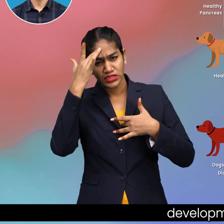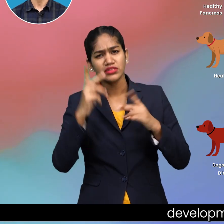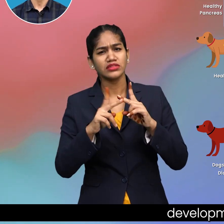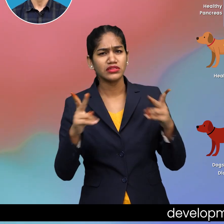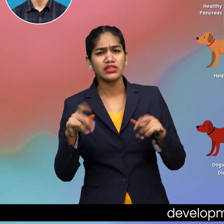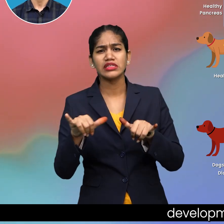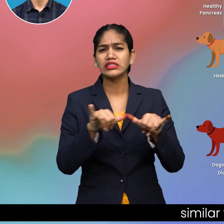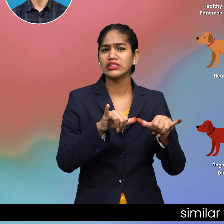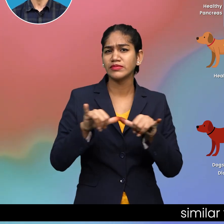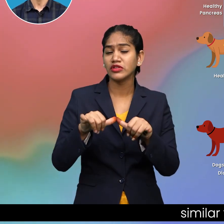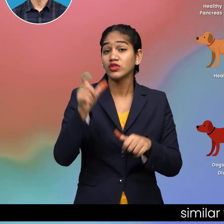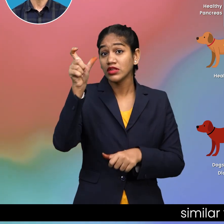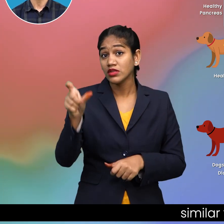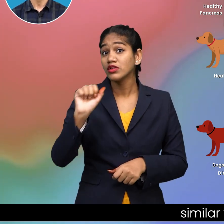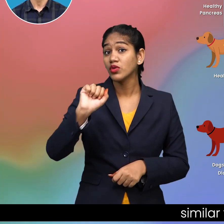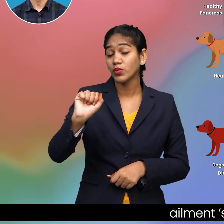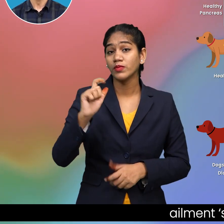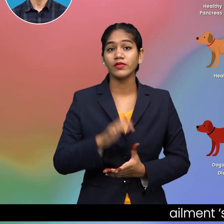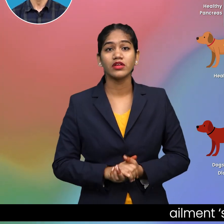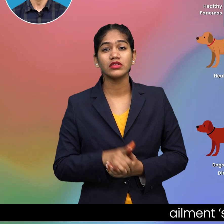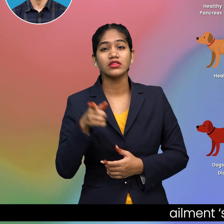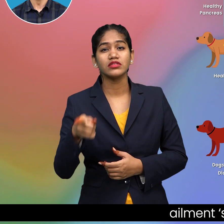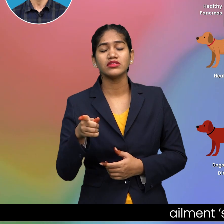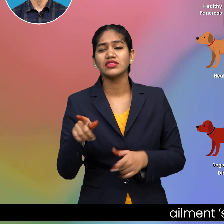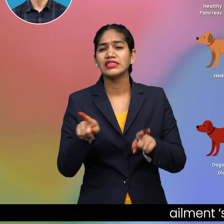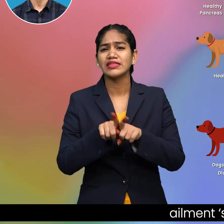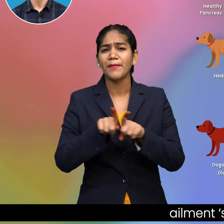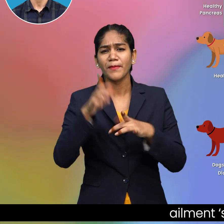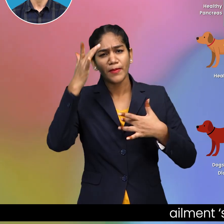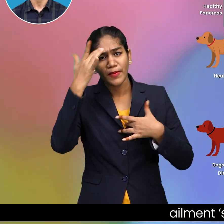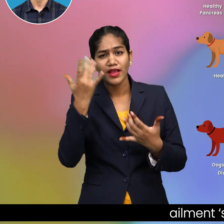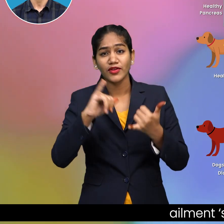of diseases similar to the human ailment sugar diabetes.